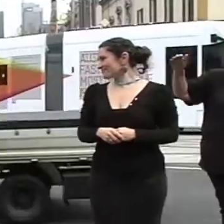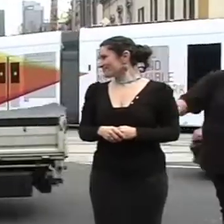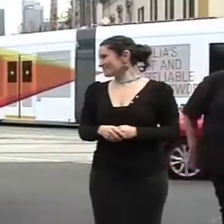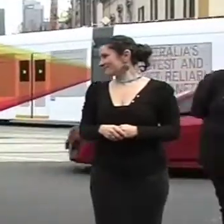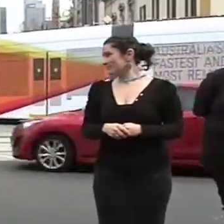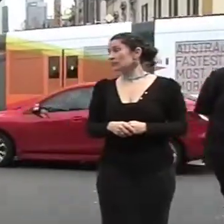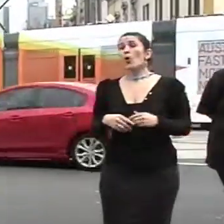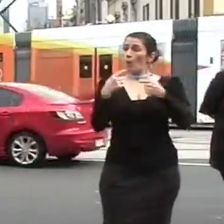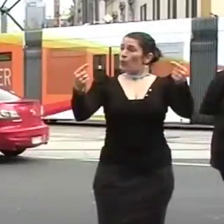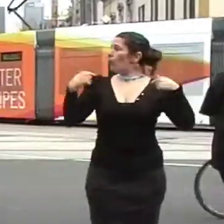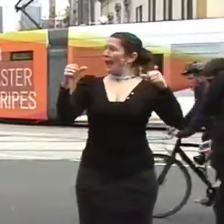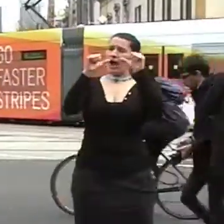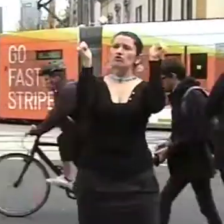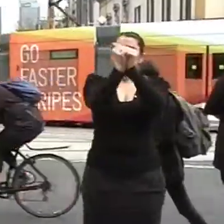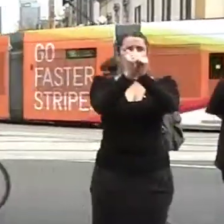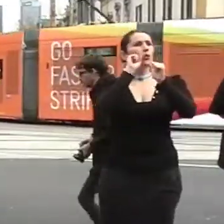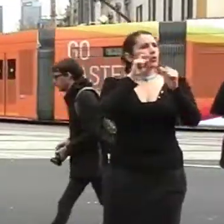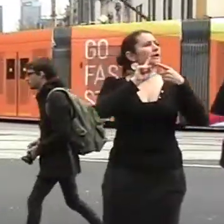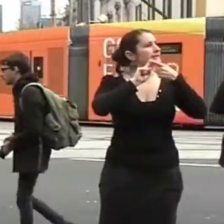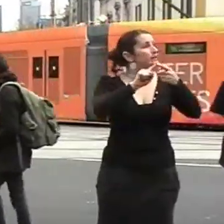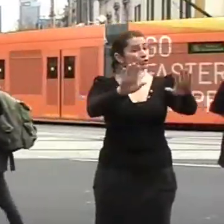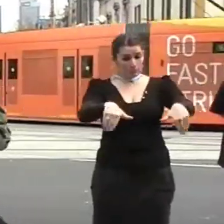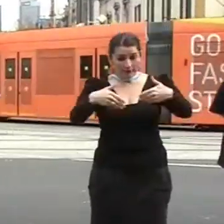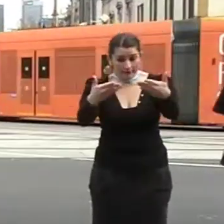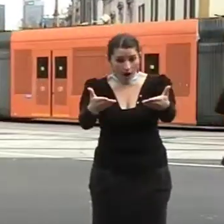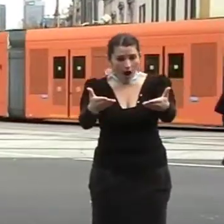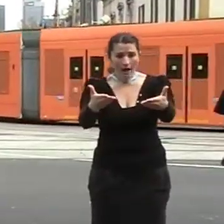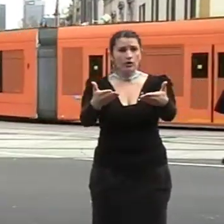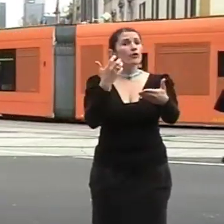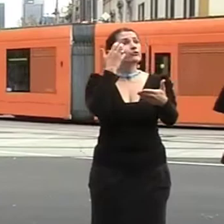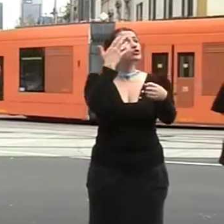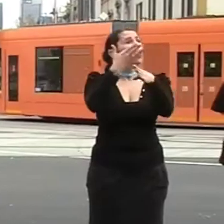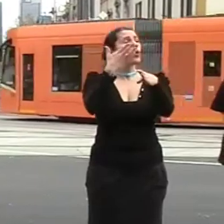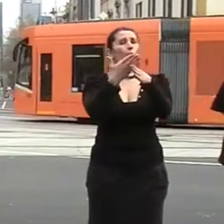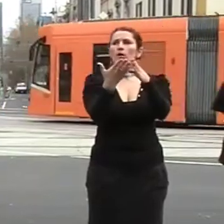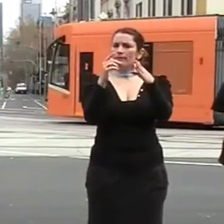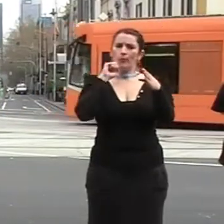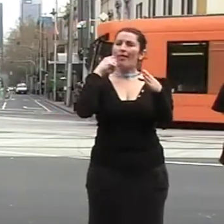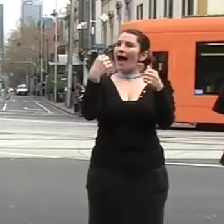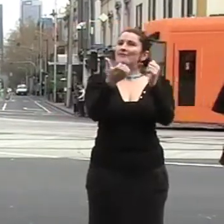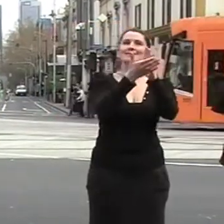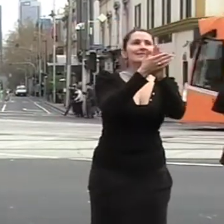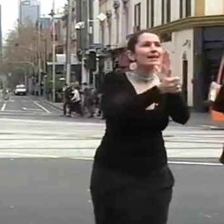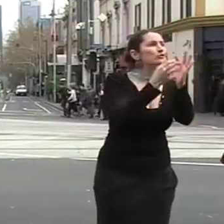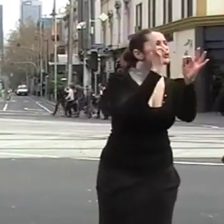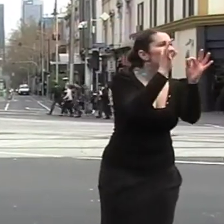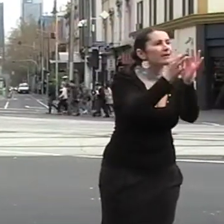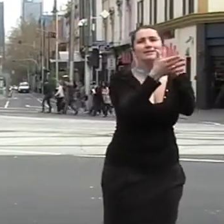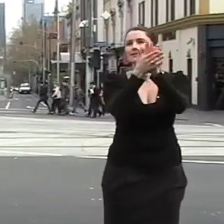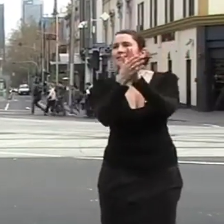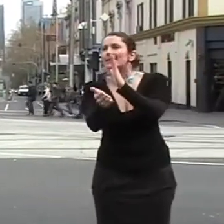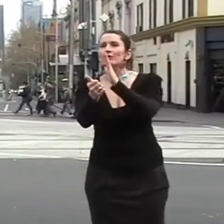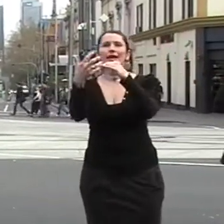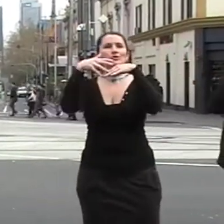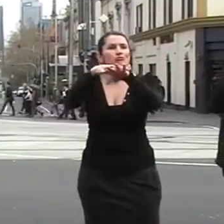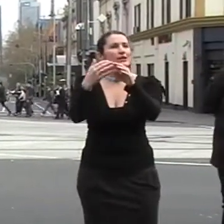We will agree to continue to provide the future workforce with skilled interpreters, integration aides,